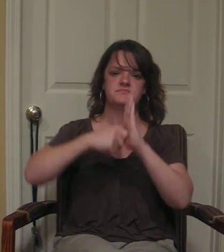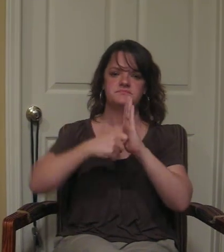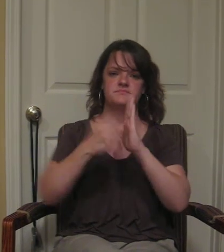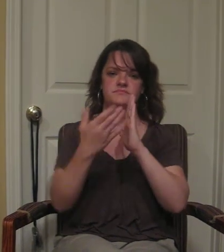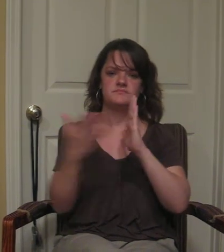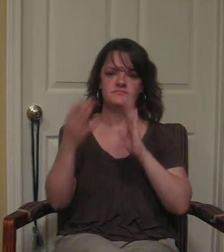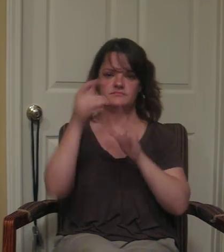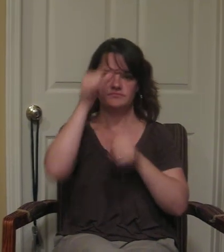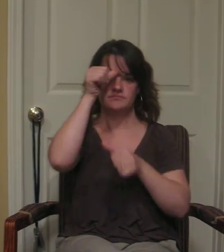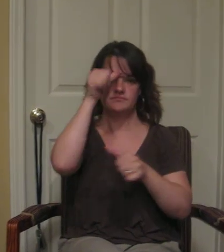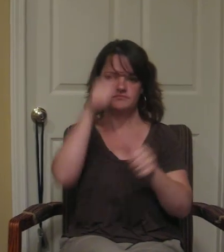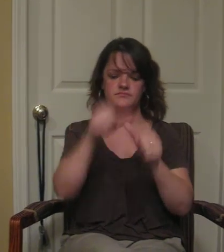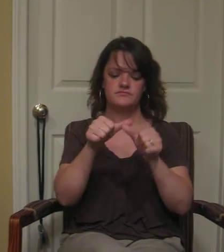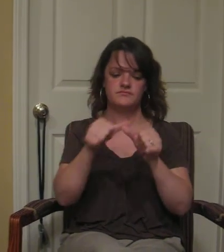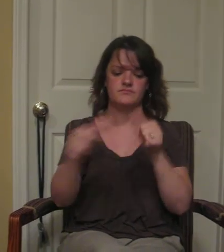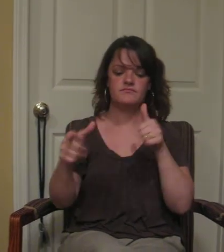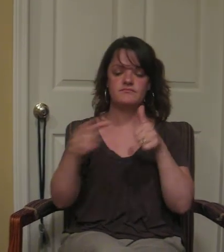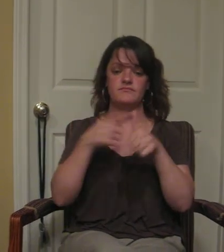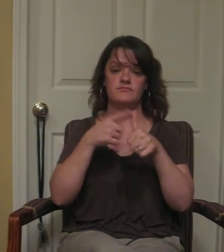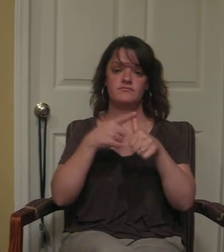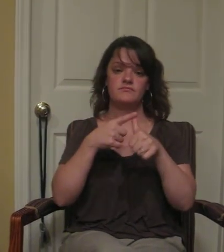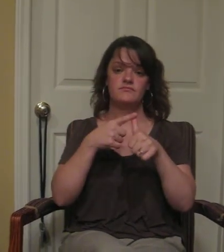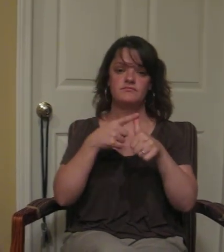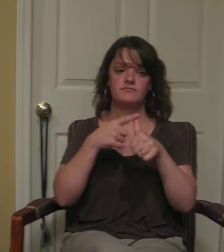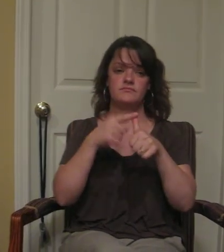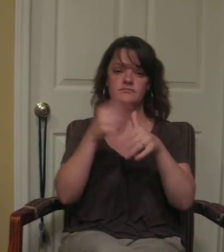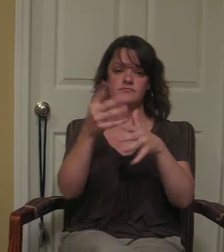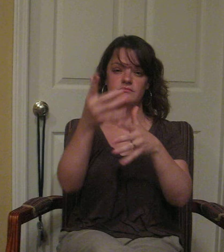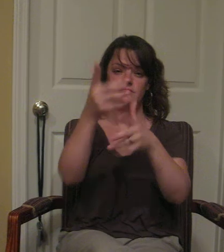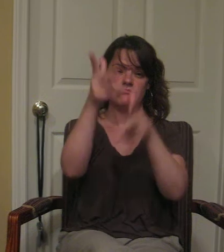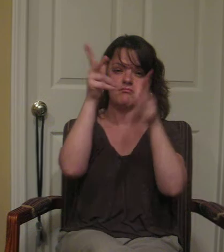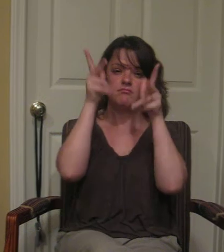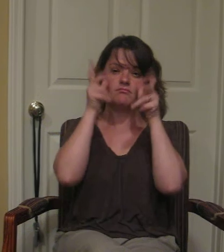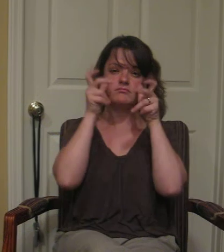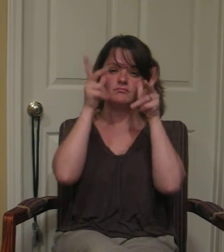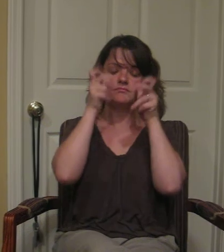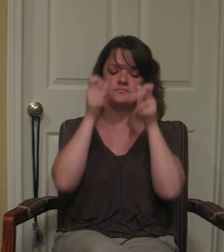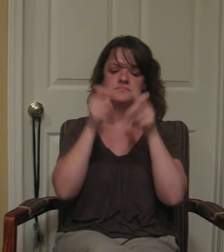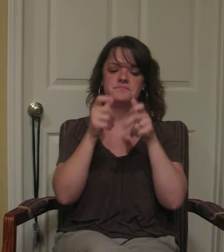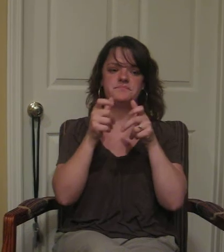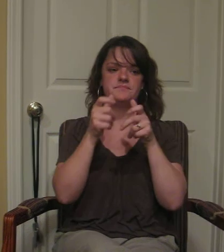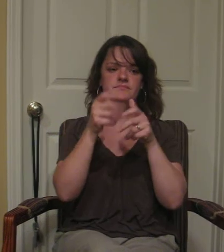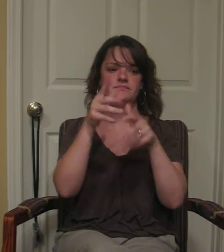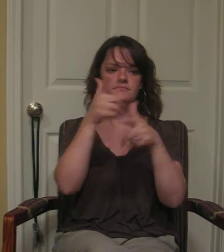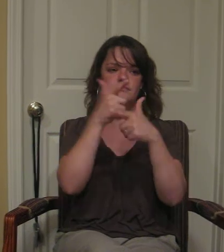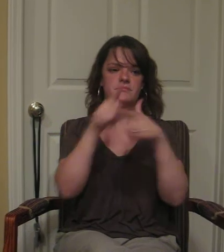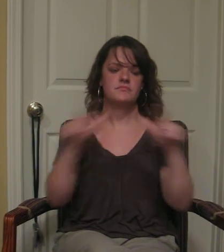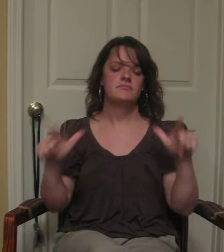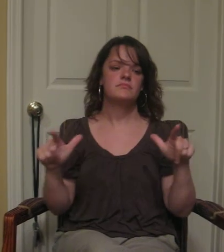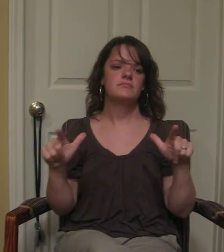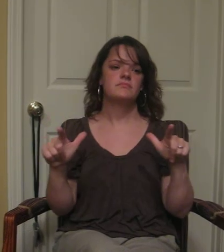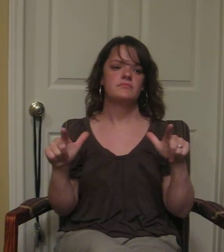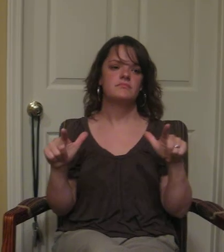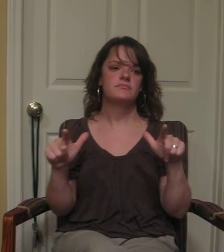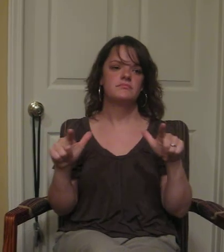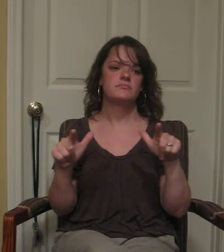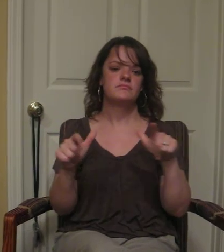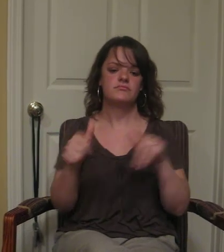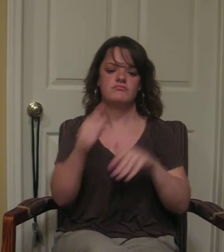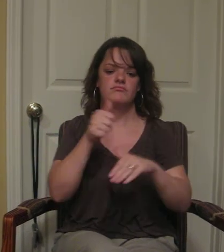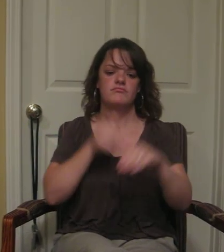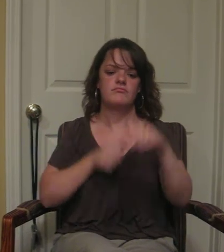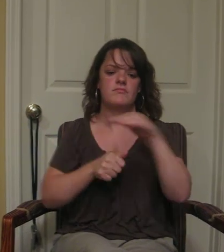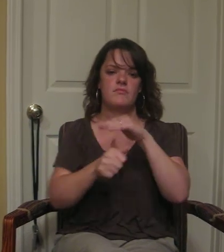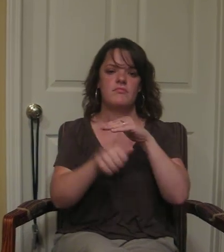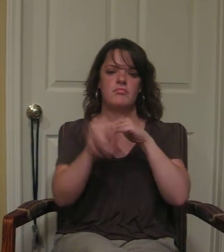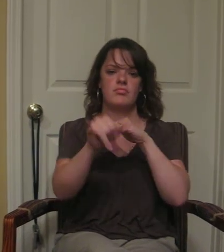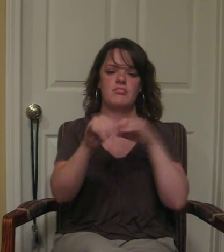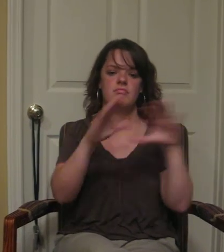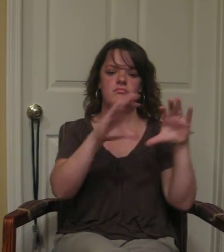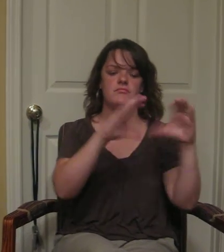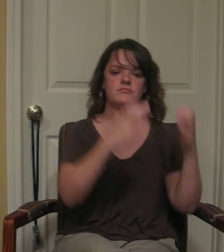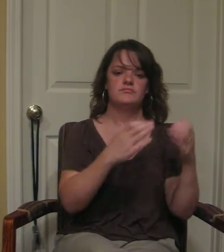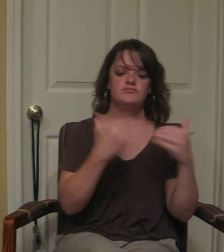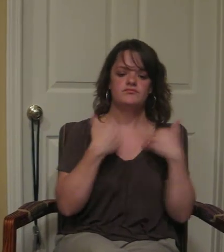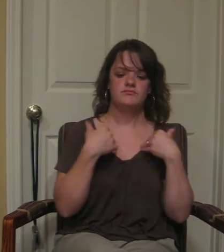first step is to take in the source language. And under that category we have physical requirements, which